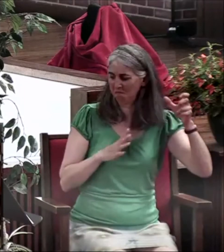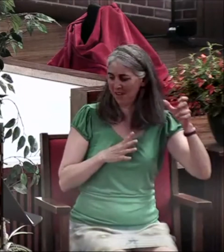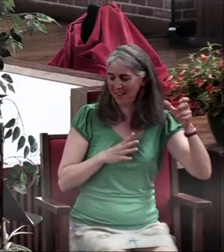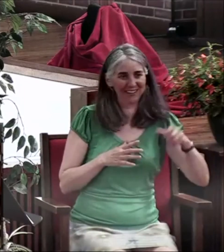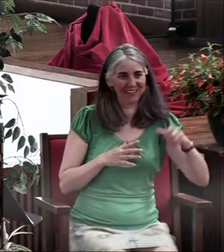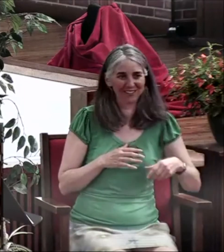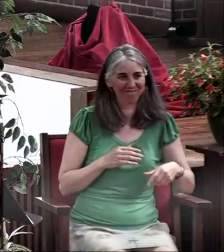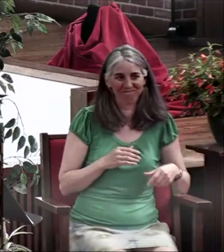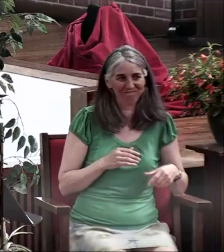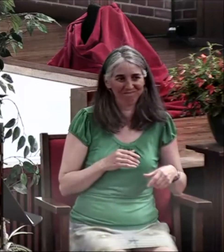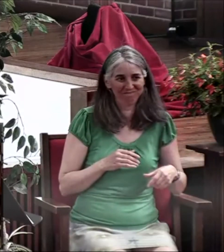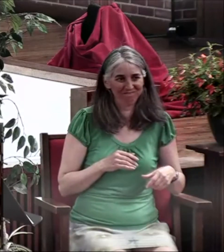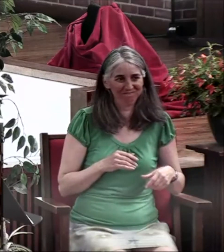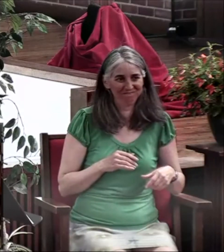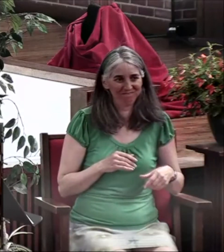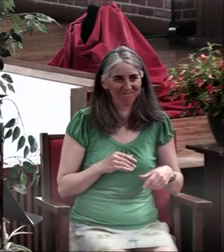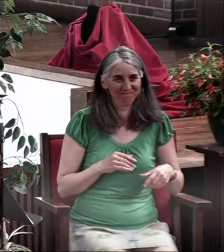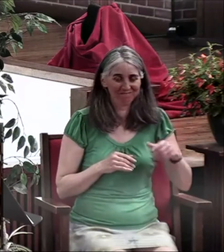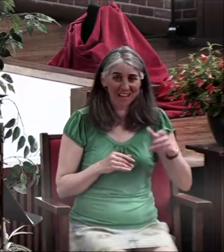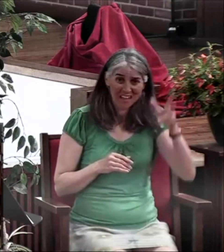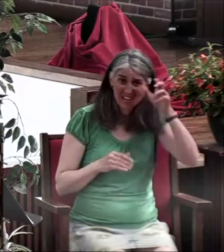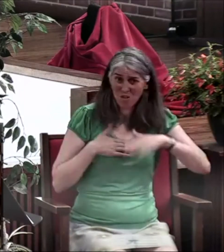He doesn't even get upset when we study the Beatitudes.